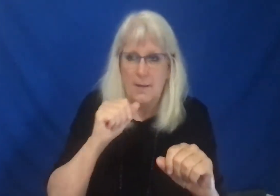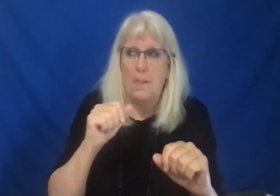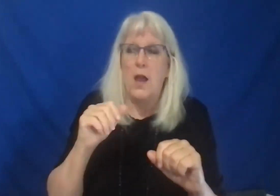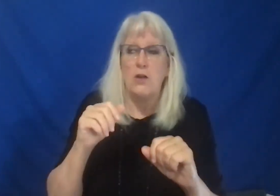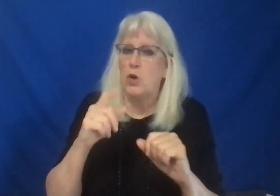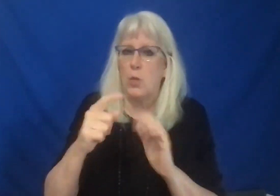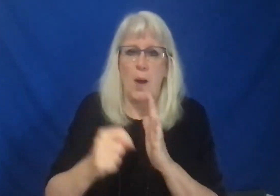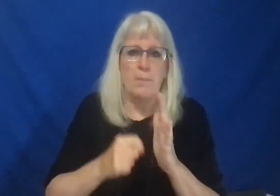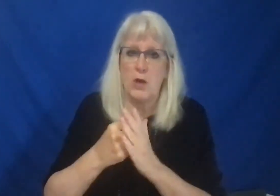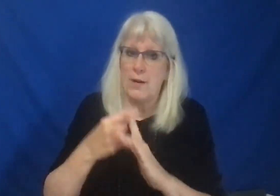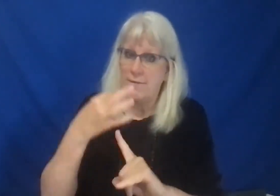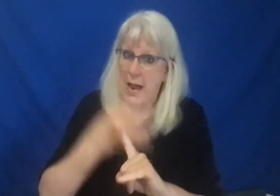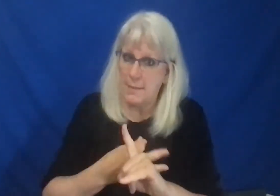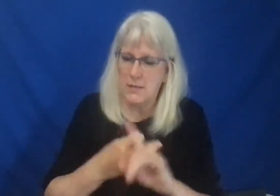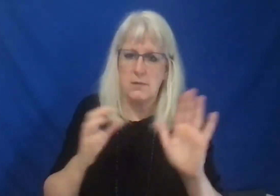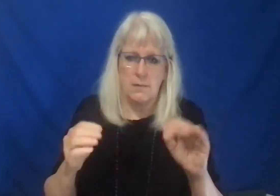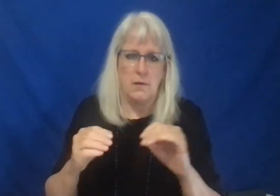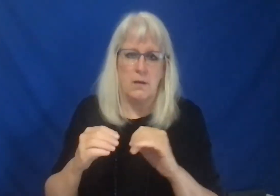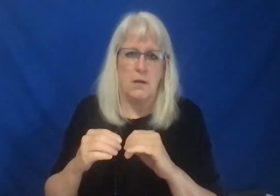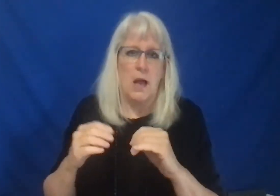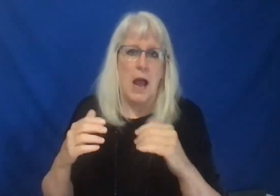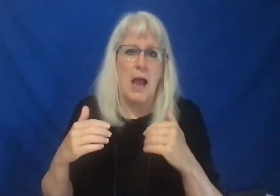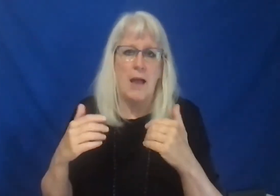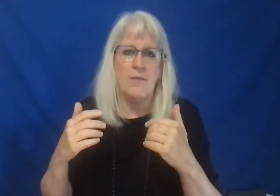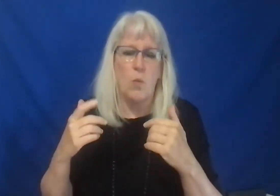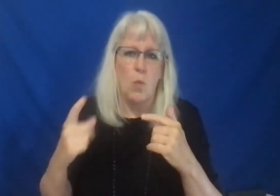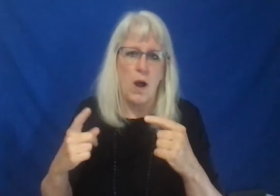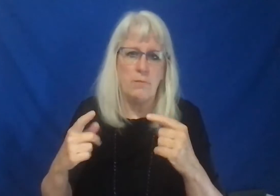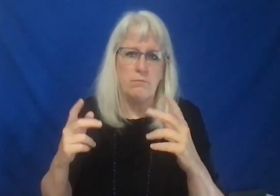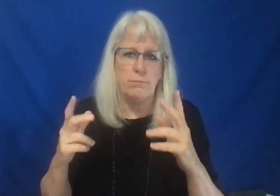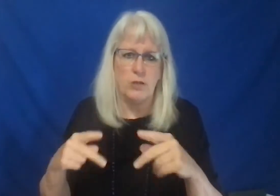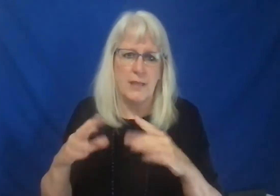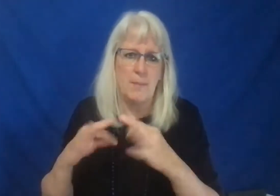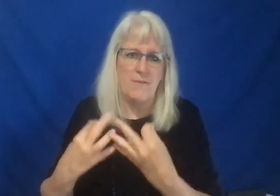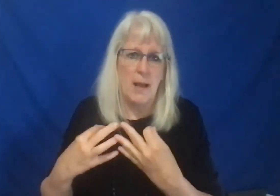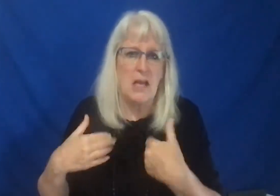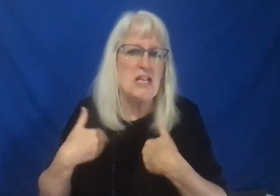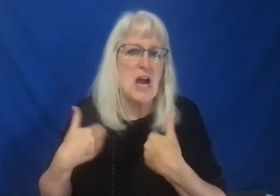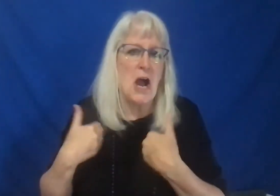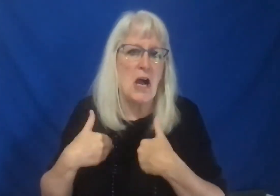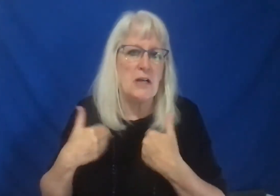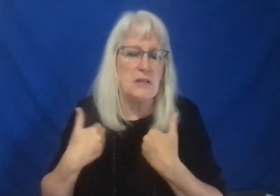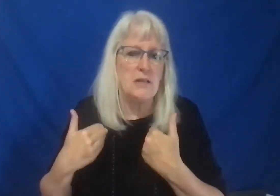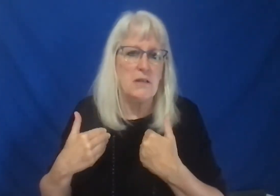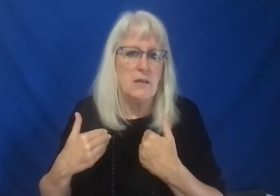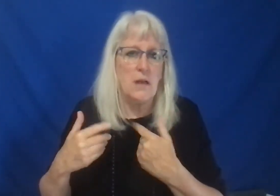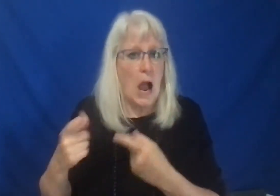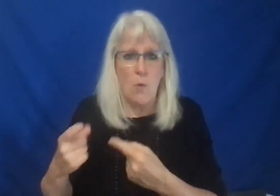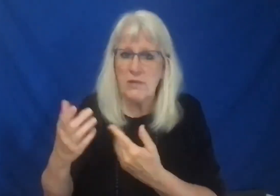period was, I have this young relative in my life with whom I was very close, and I was always a traditional presence in her life. You know, she